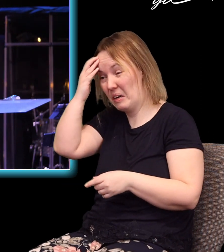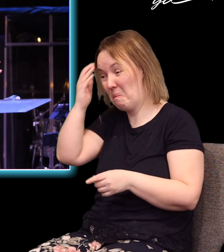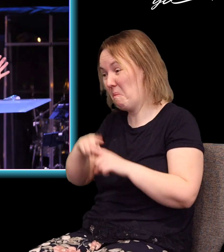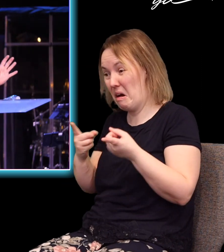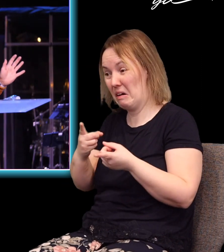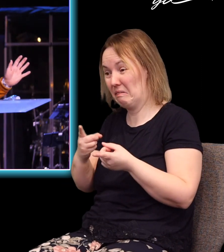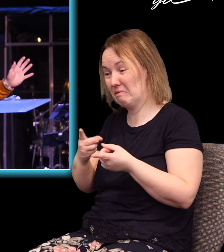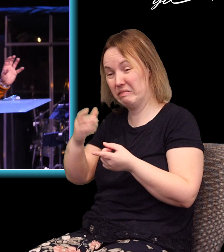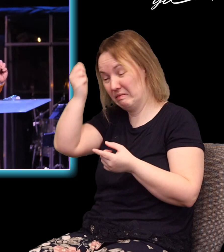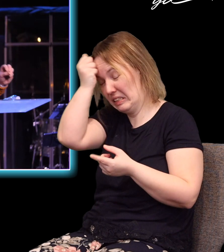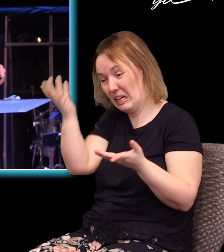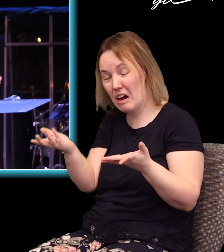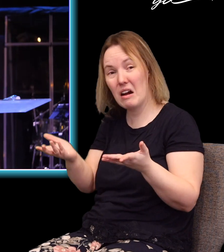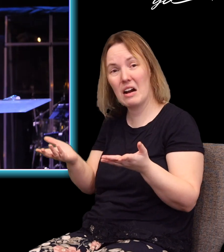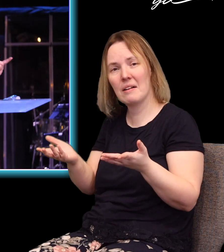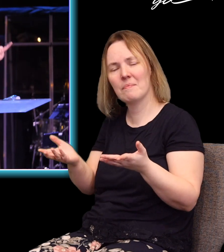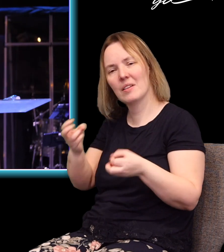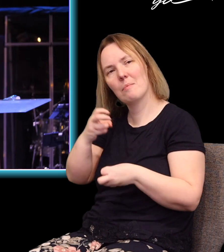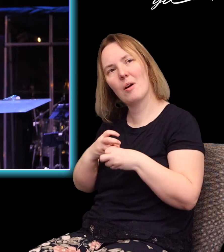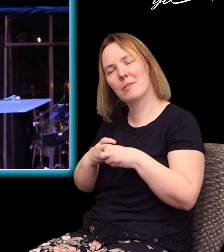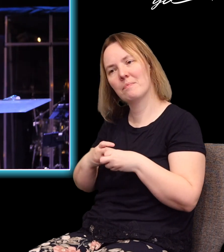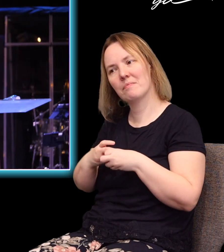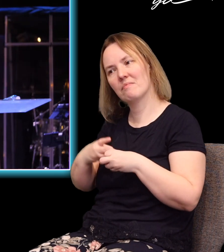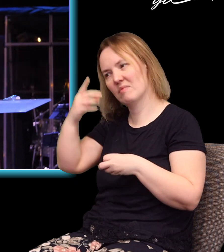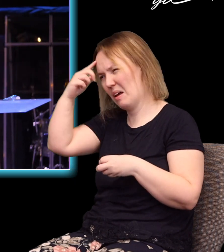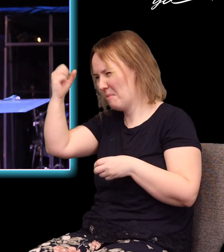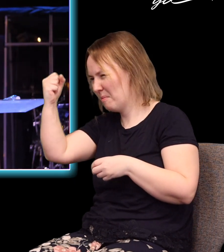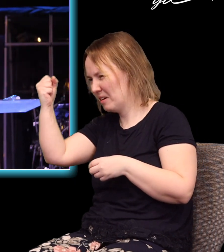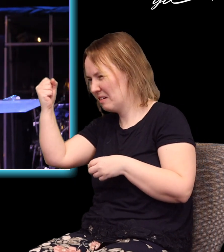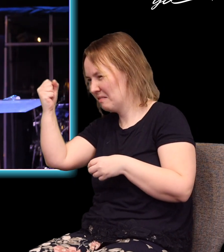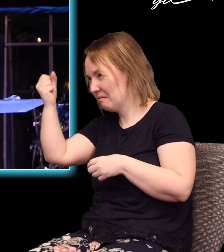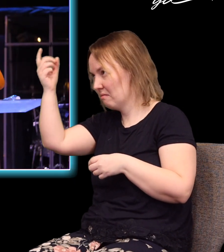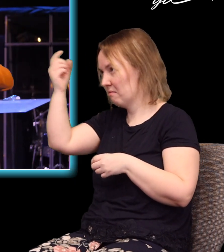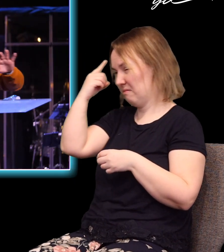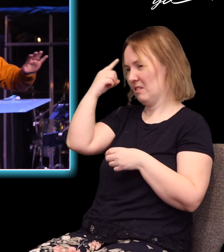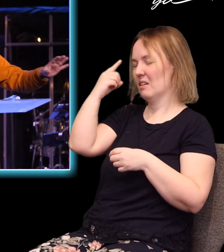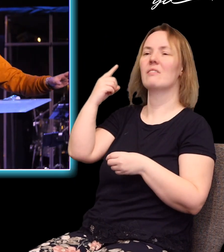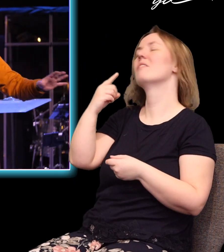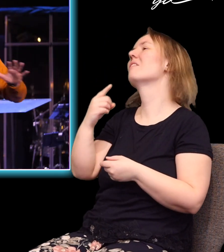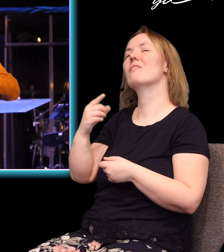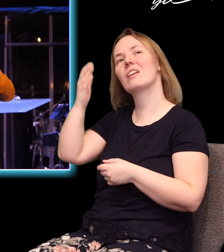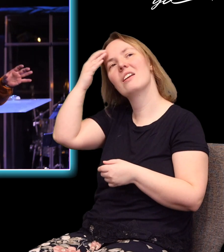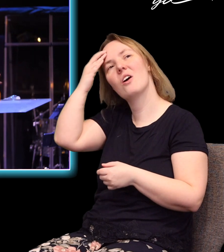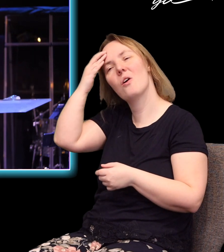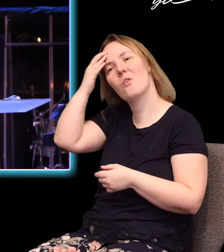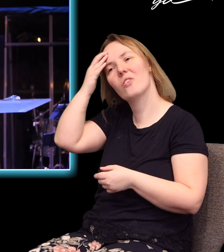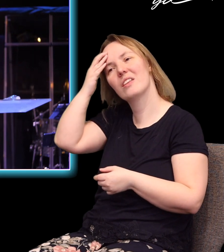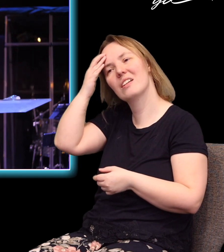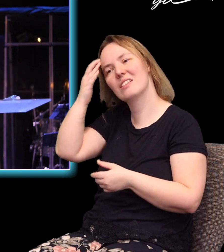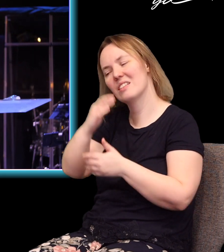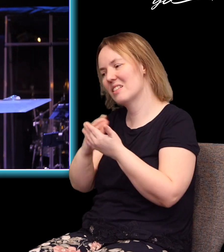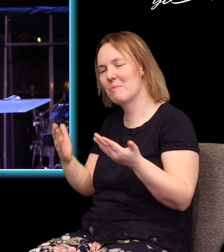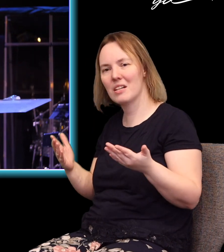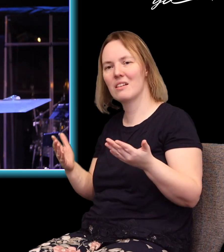whatever. But you see, the problem is this, that memory comes back. Even if it's something that I know the Lord's forgiven me about or it's long past and I